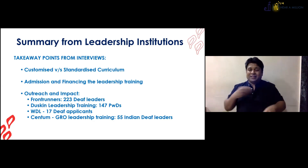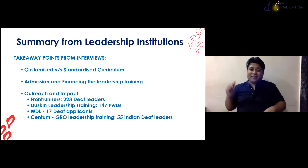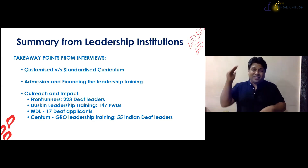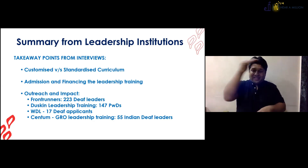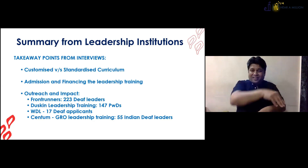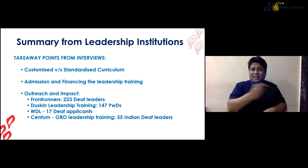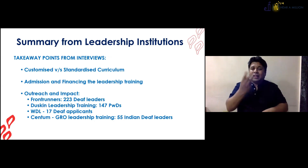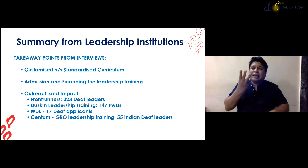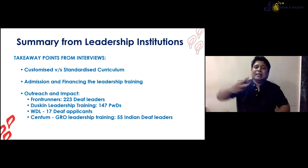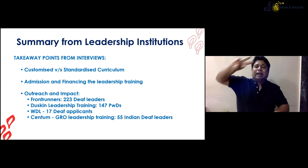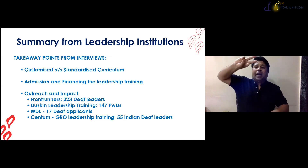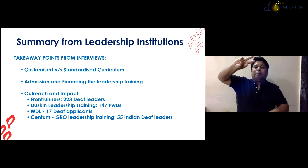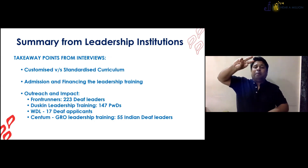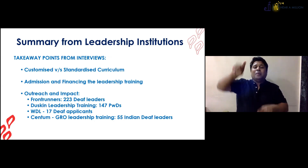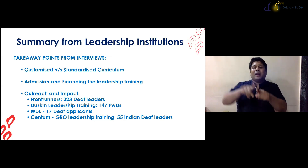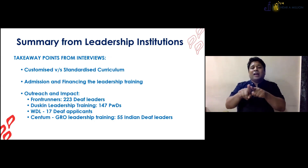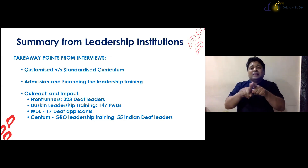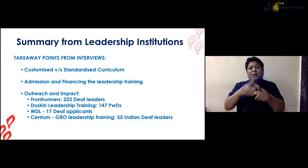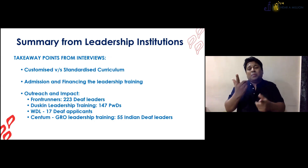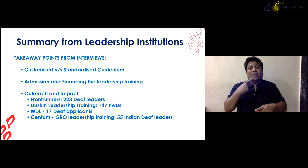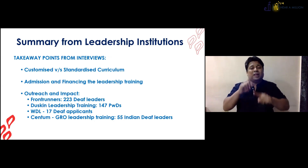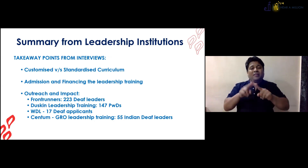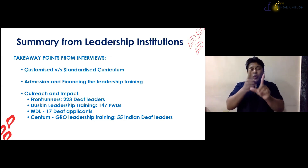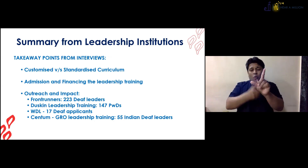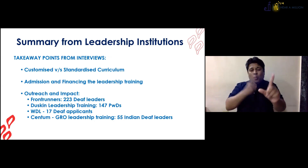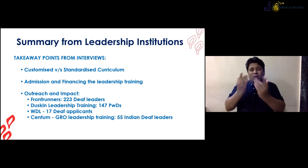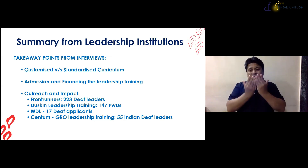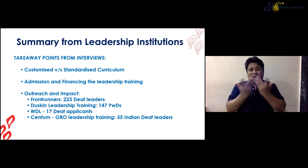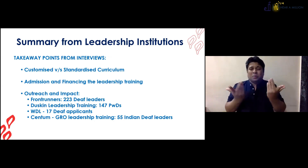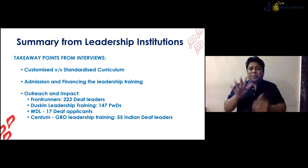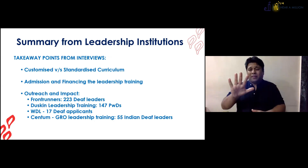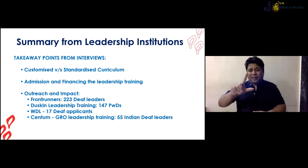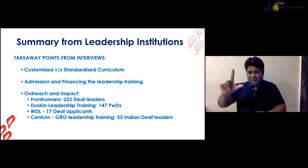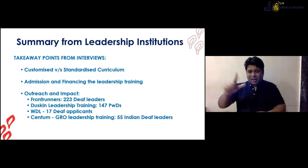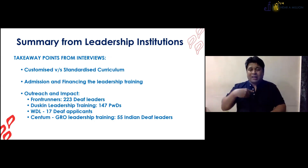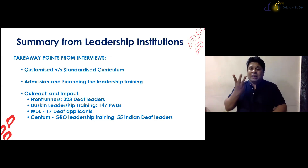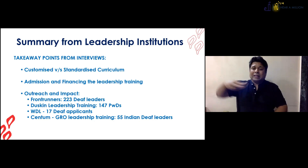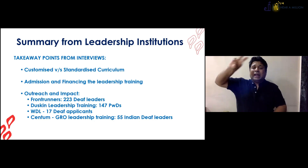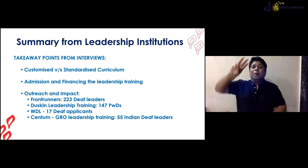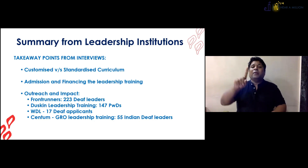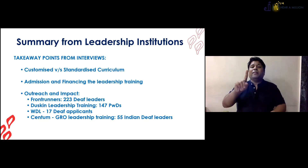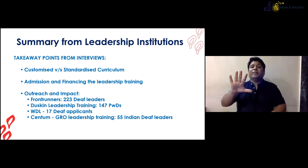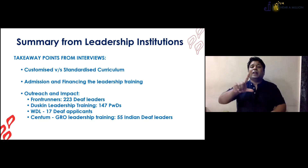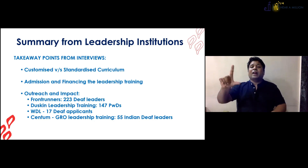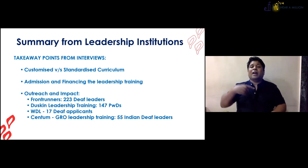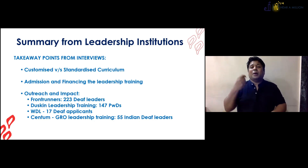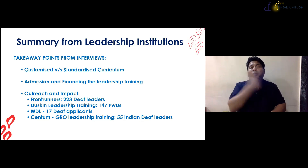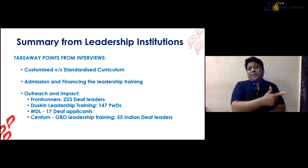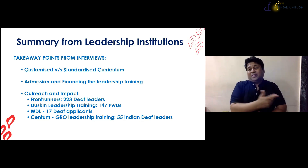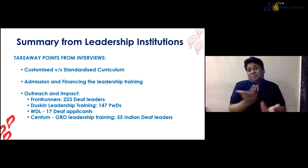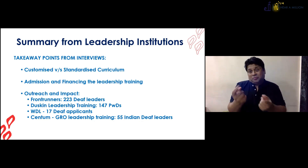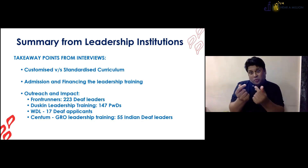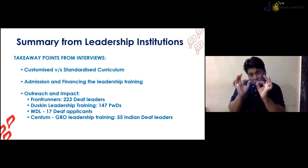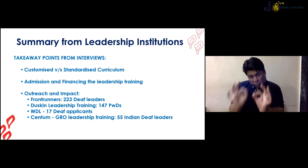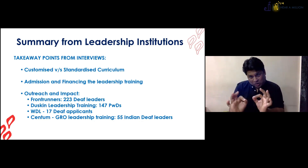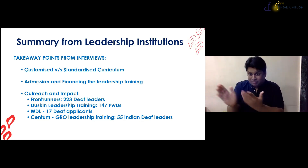is extremely expensive. Like, it's 3 times. If 1 year is, for example, 5 lakhs, 3 times